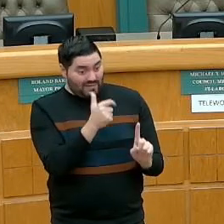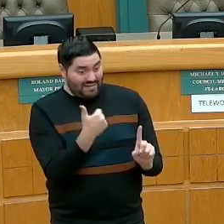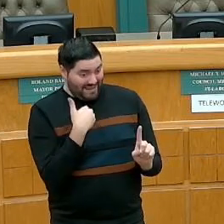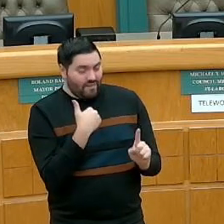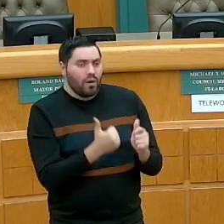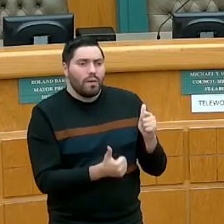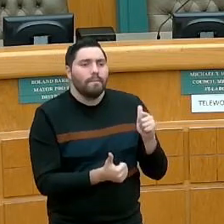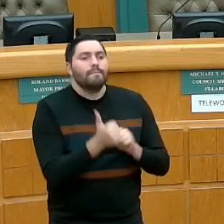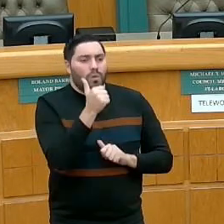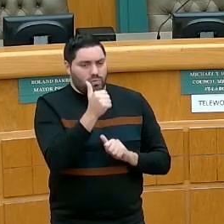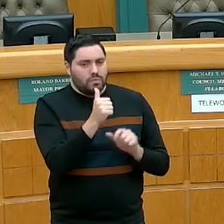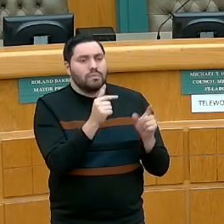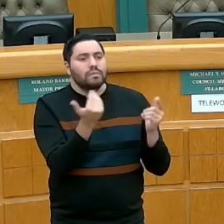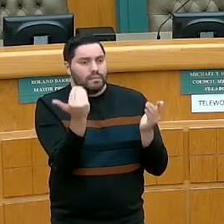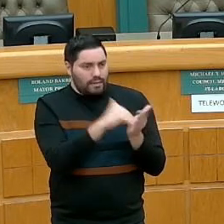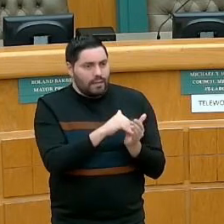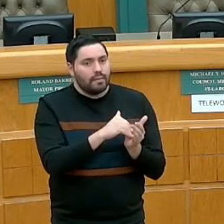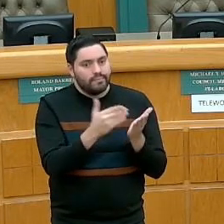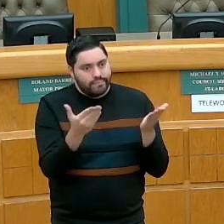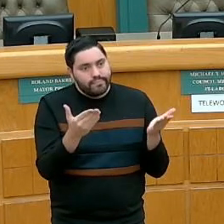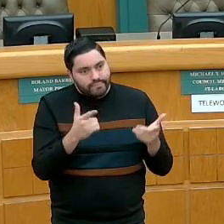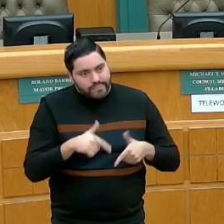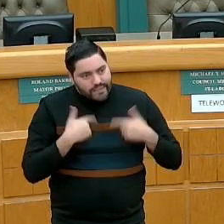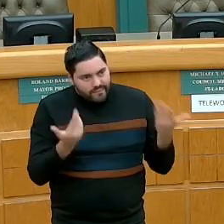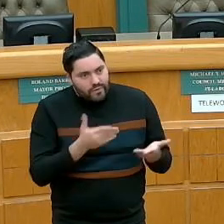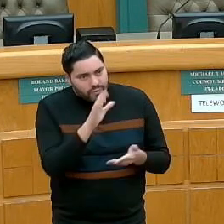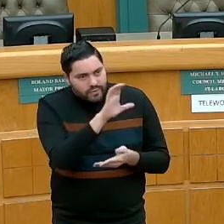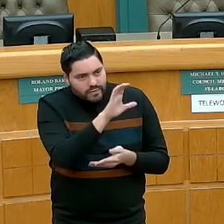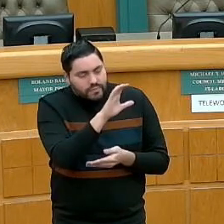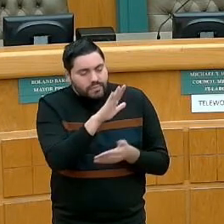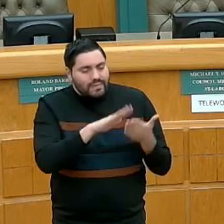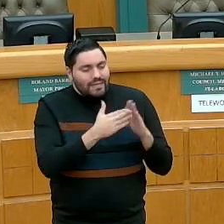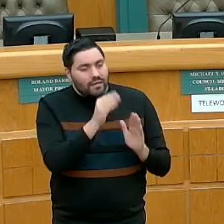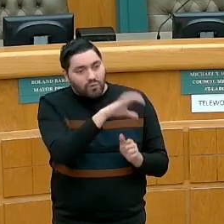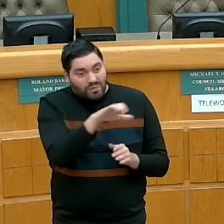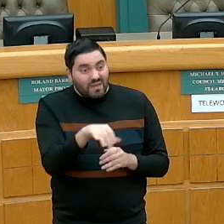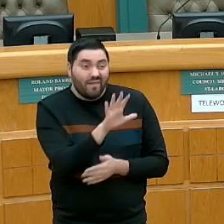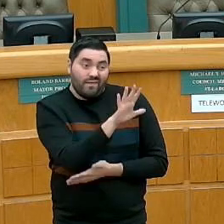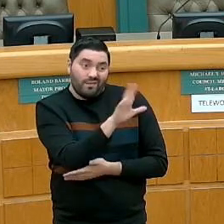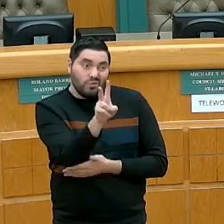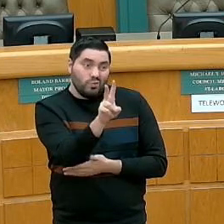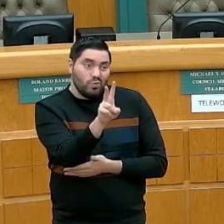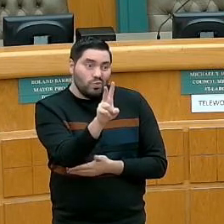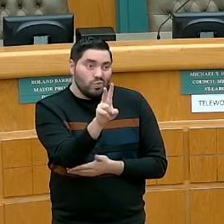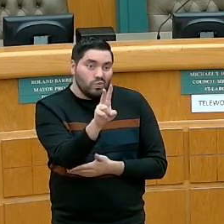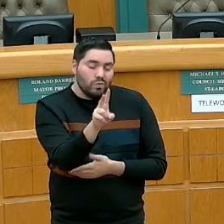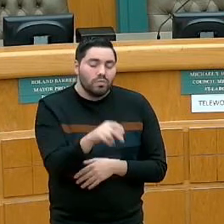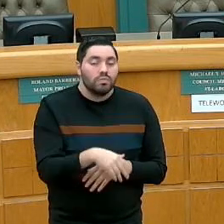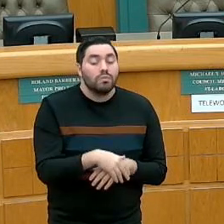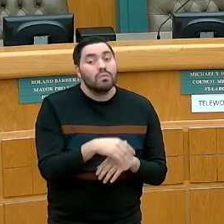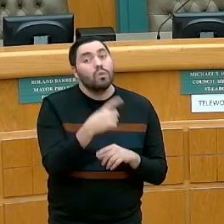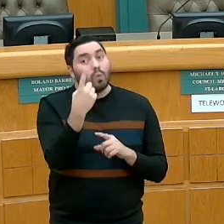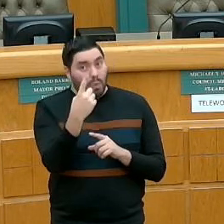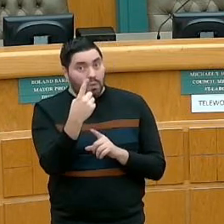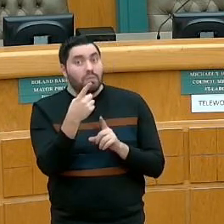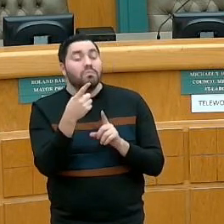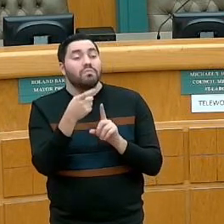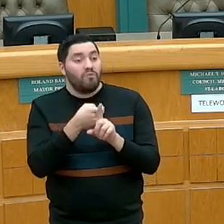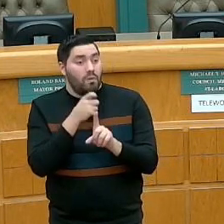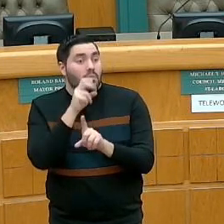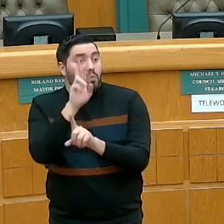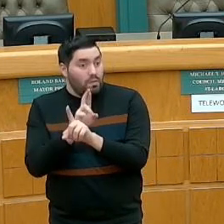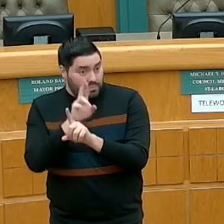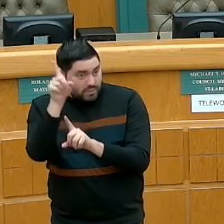majority obviously are within the city of Corpus Christi. There's 52 in our city limits, 1 in Robstown.